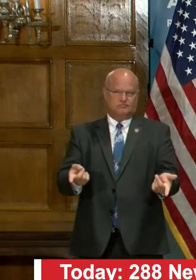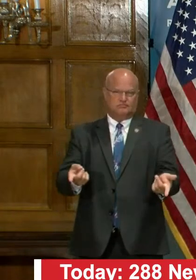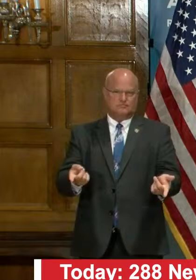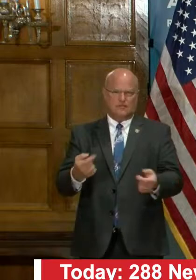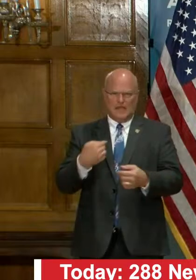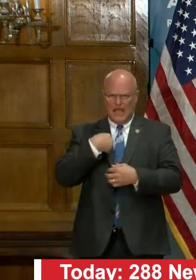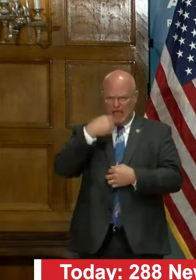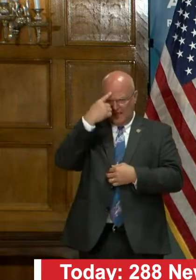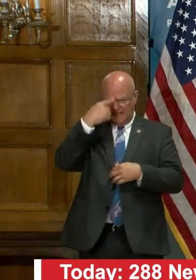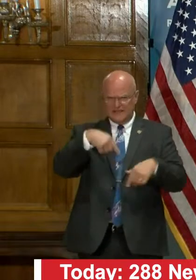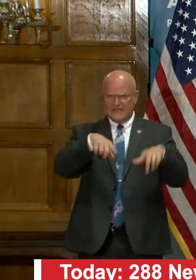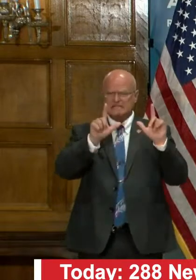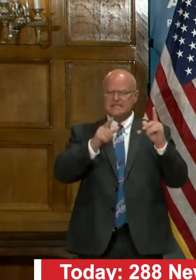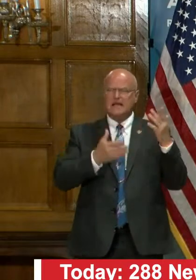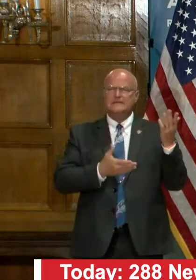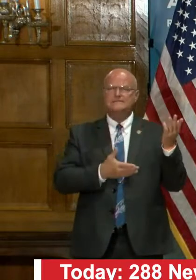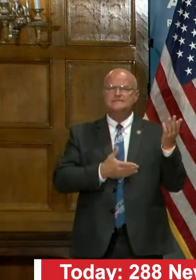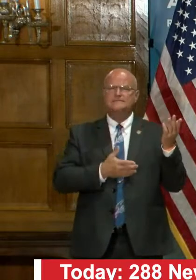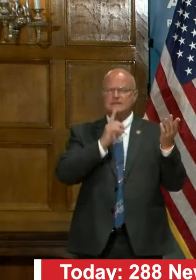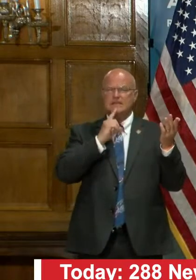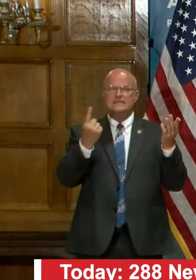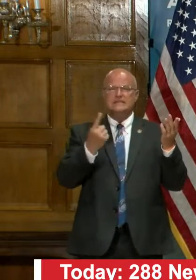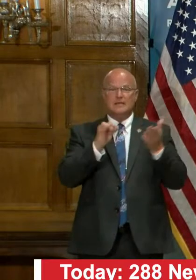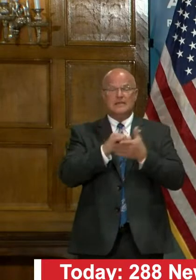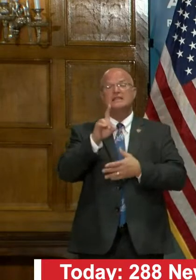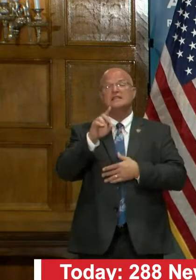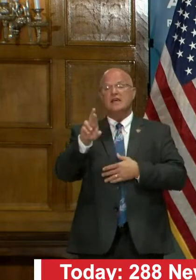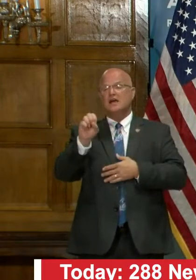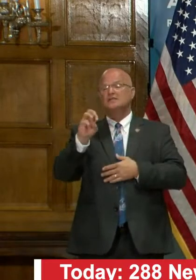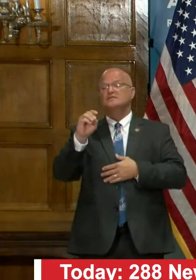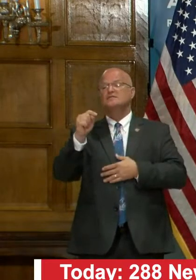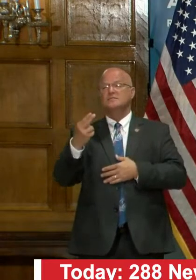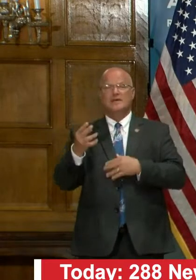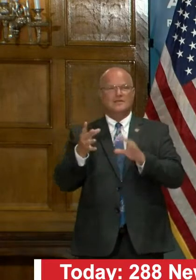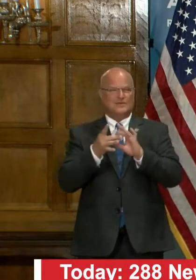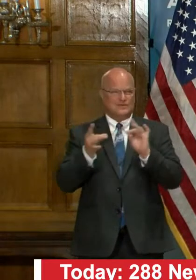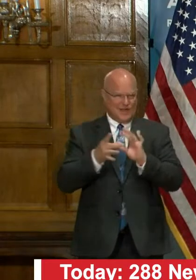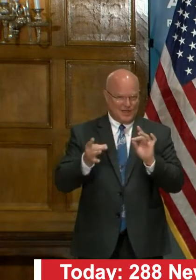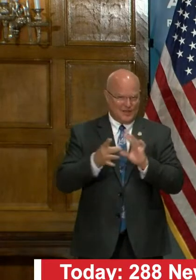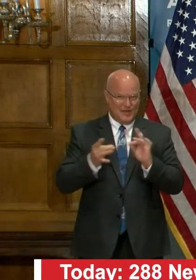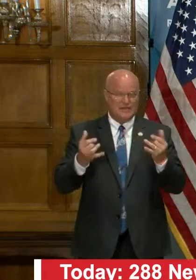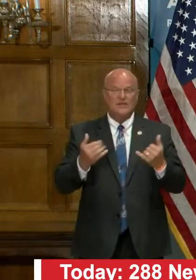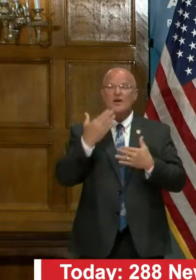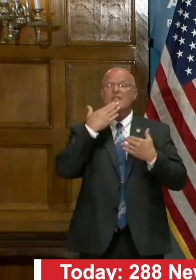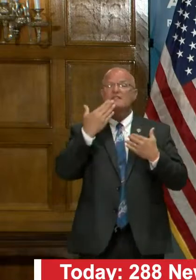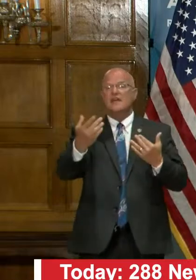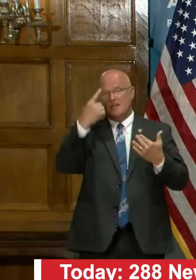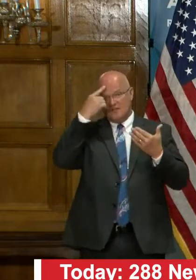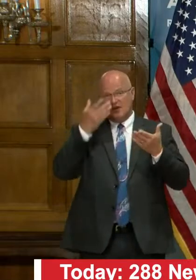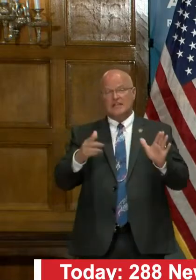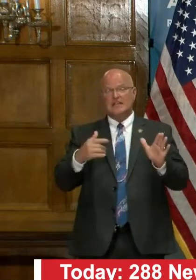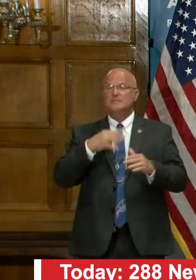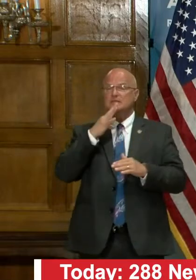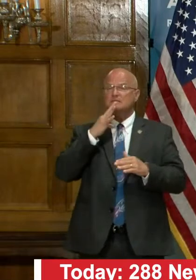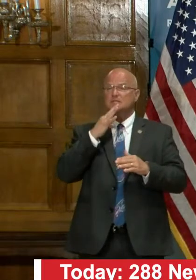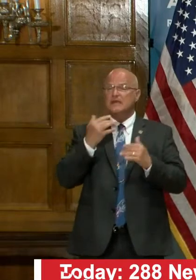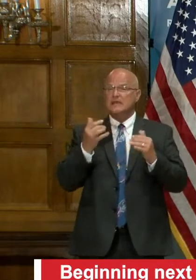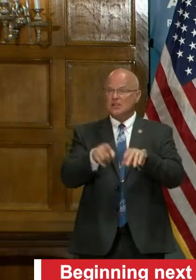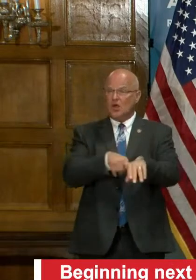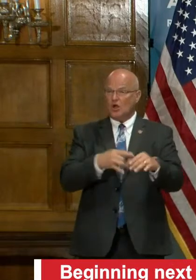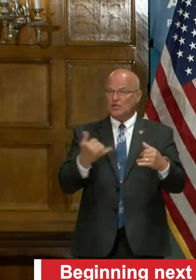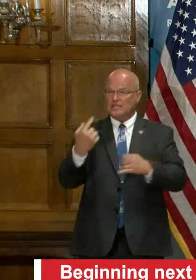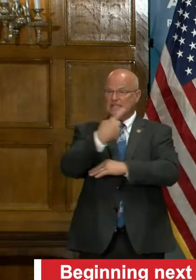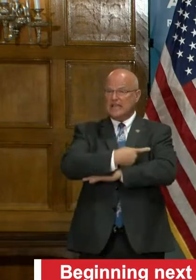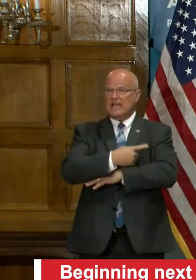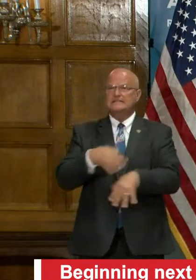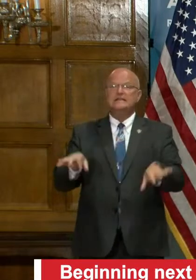And I believe the next one is something that Dr. Smith wanted to talk about, And so thank you for letting me speak just a little bit longer